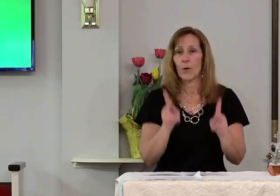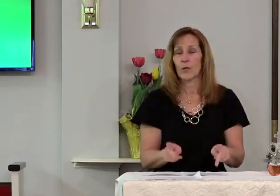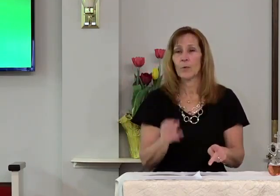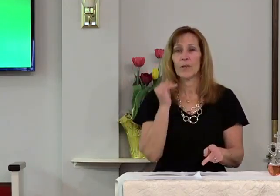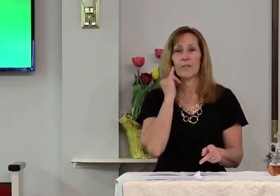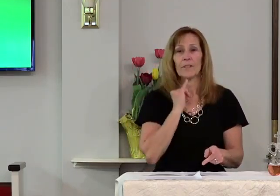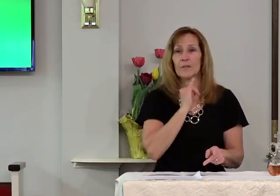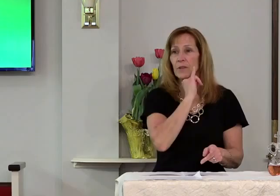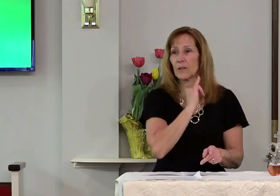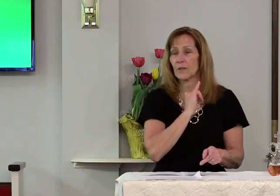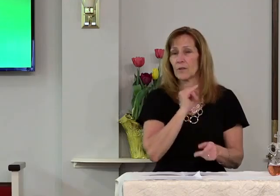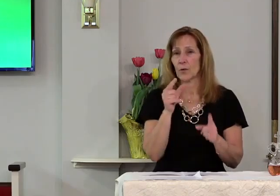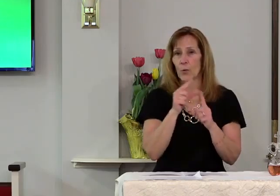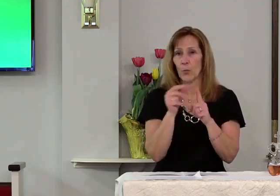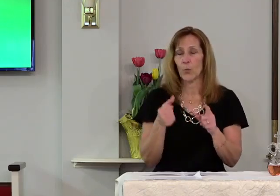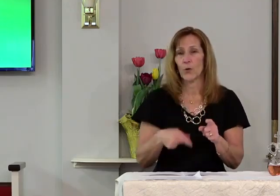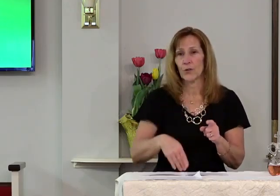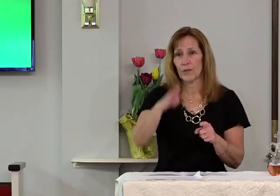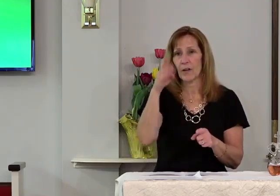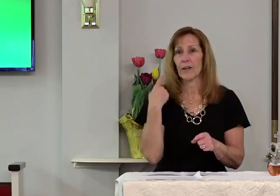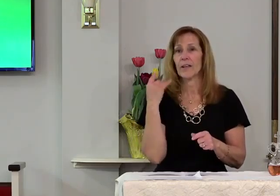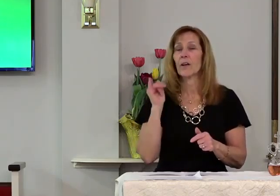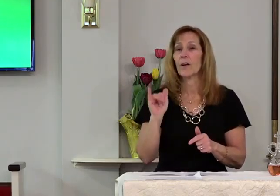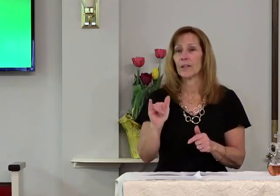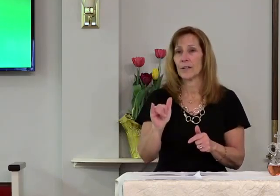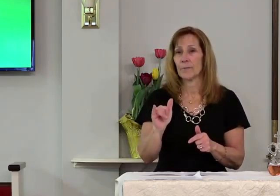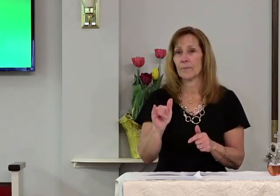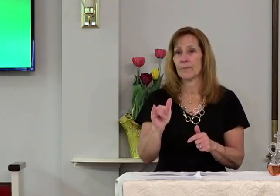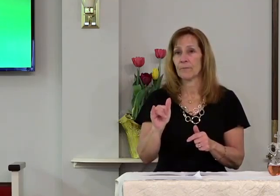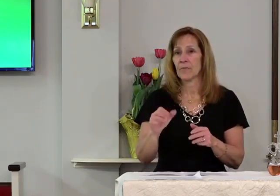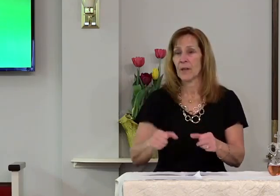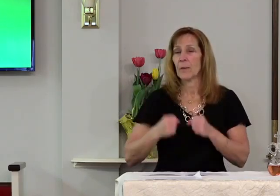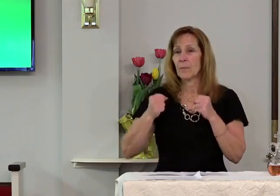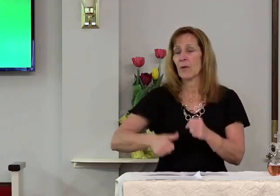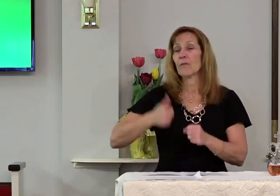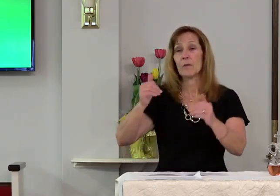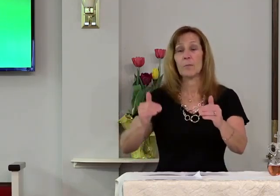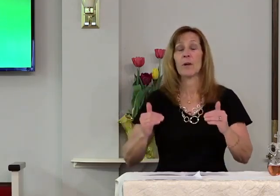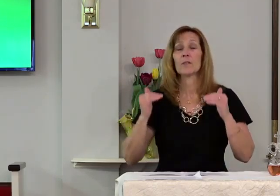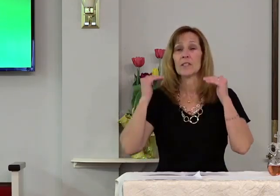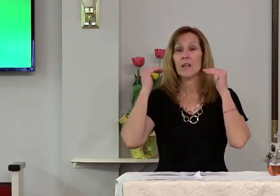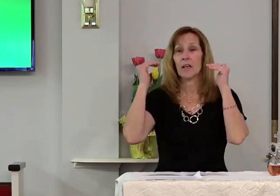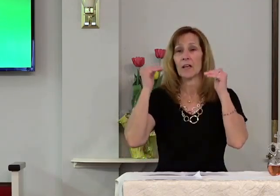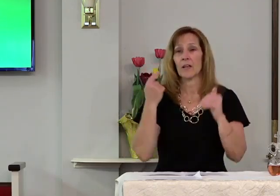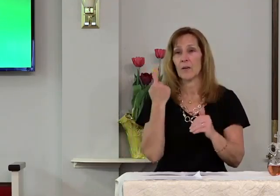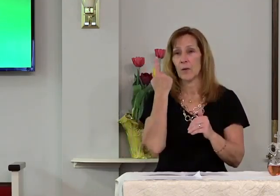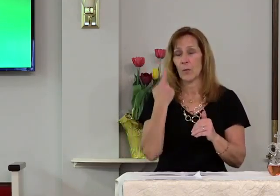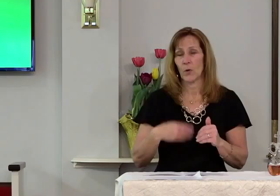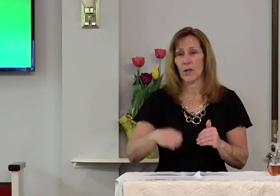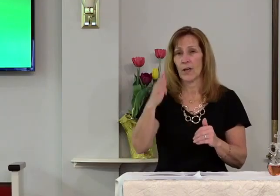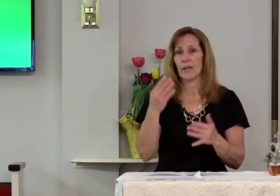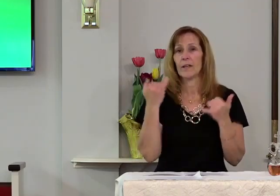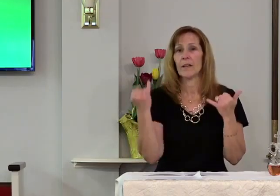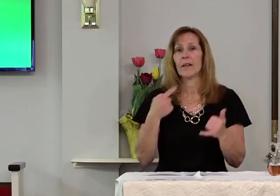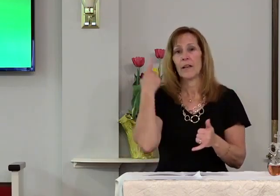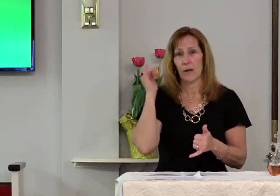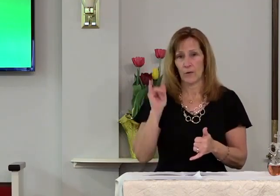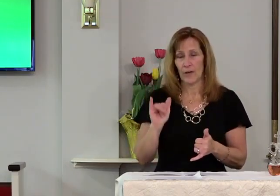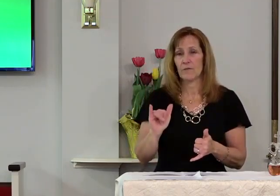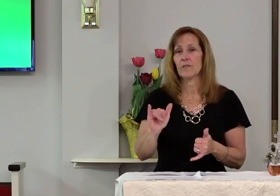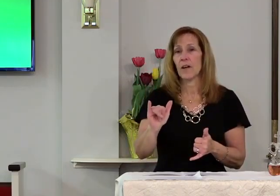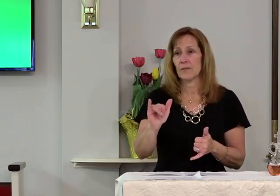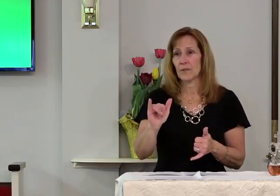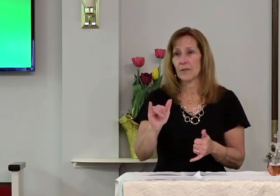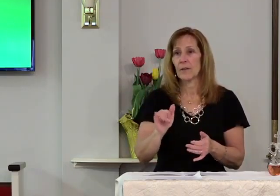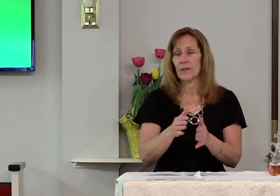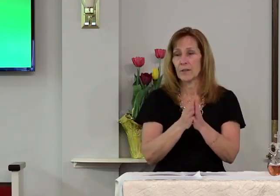Israel word of God incarnate power of the most high one God now